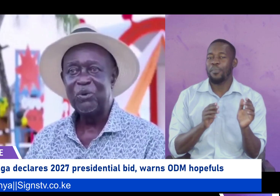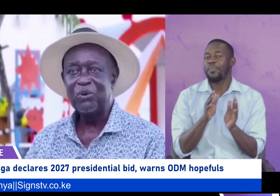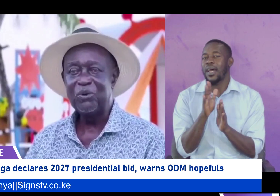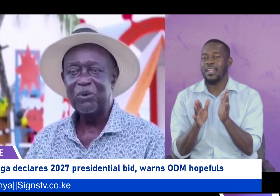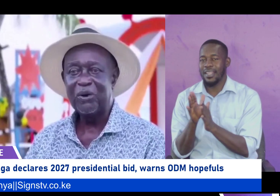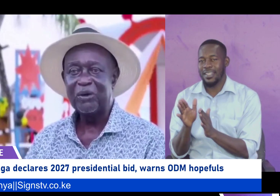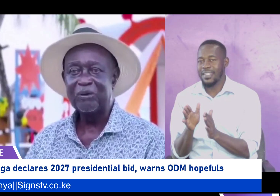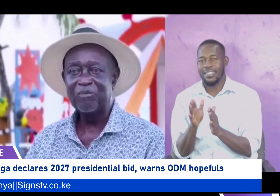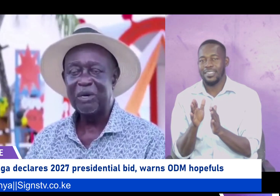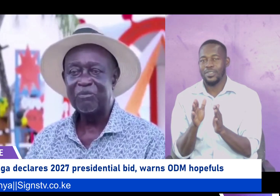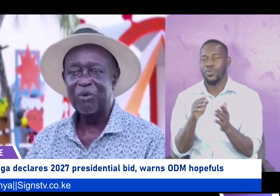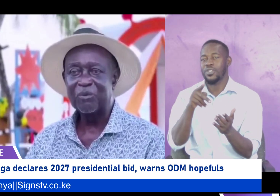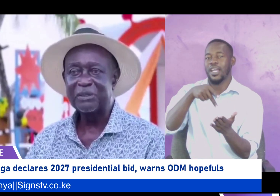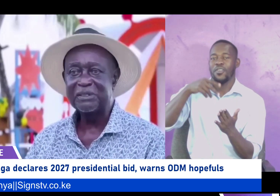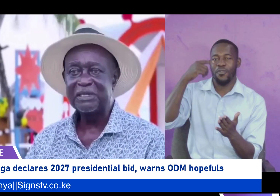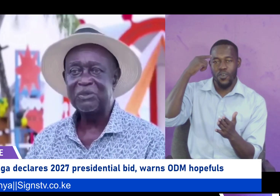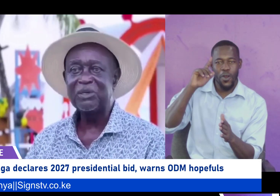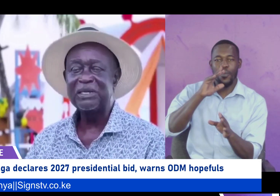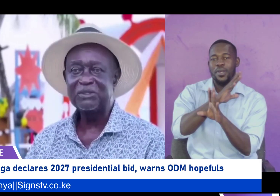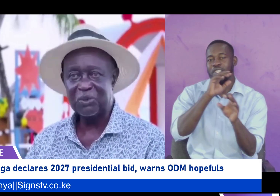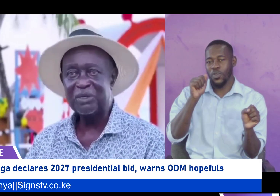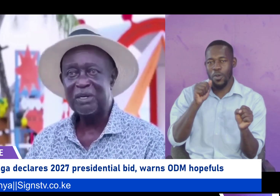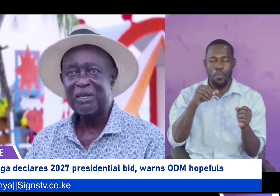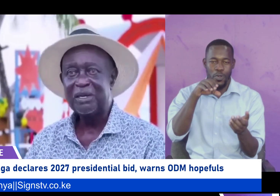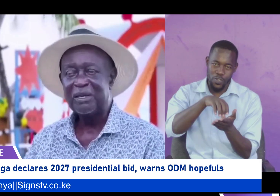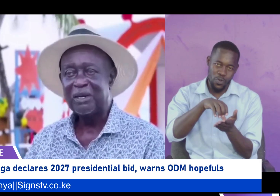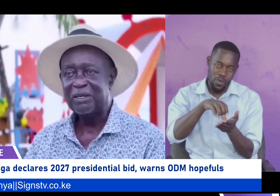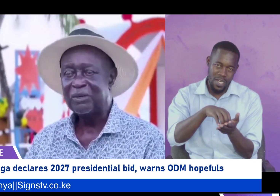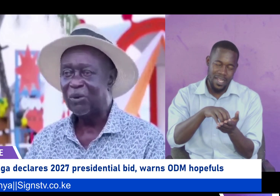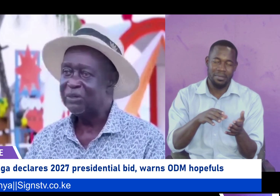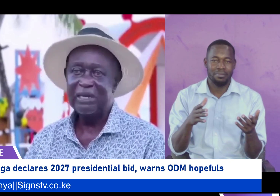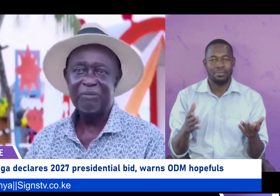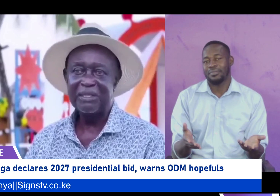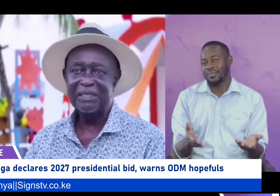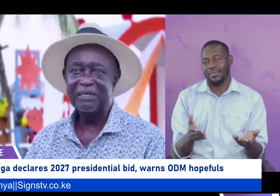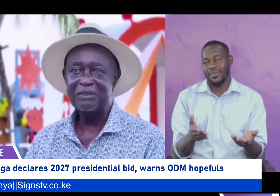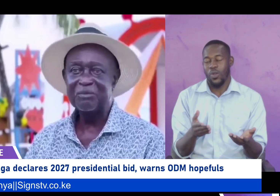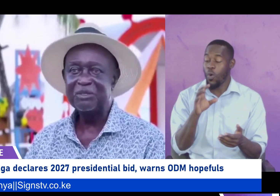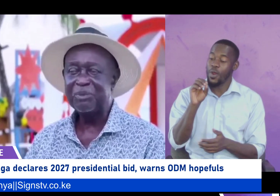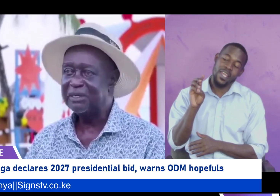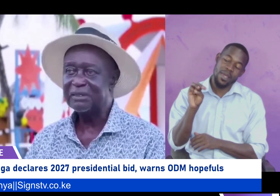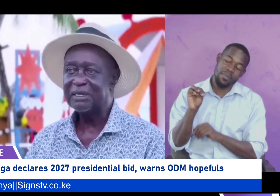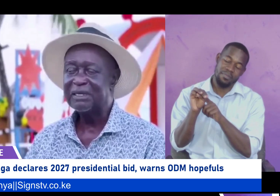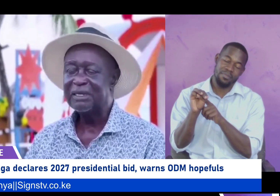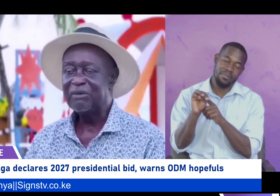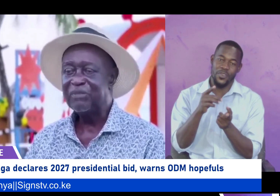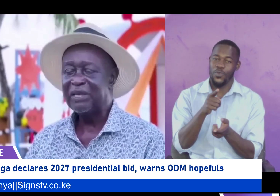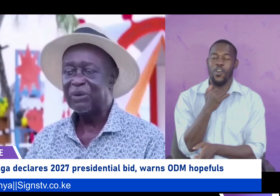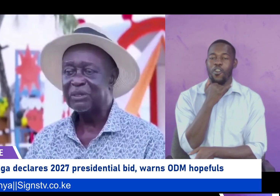go for presidential election in ODM, I think is misplaced. If they want